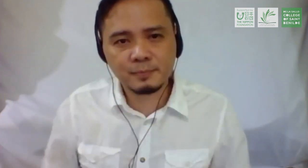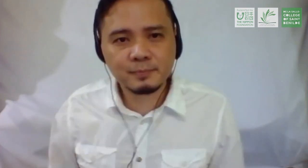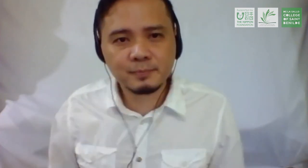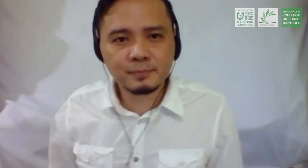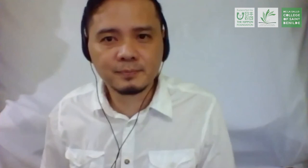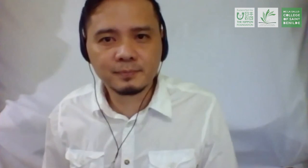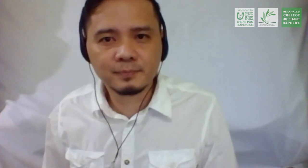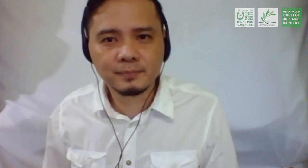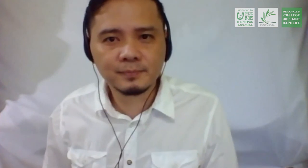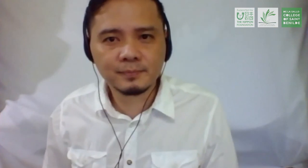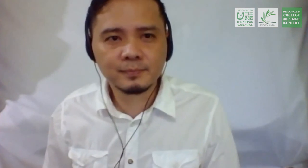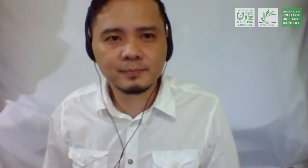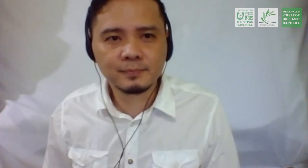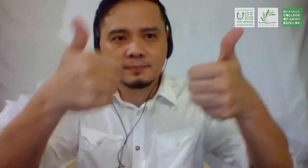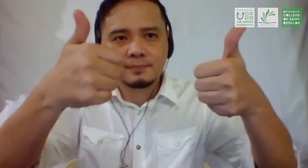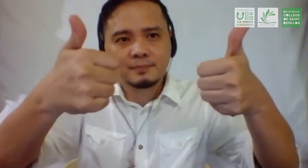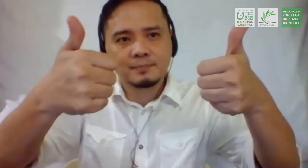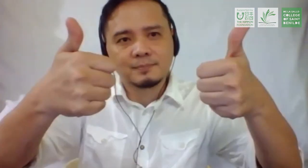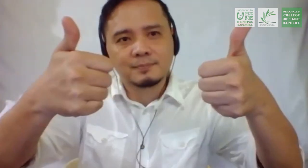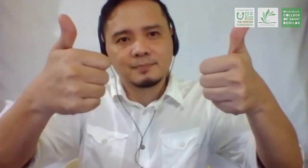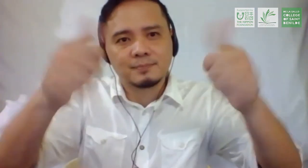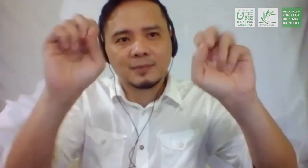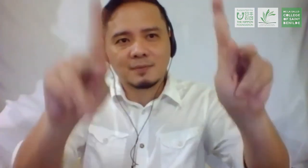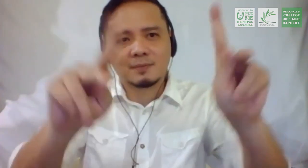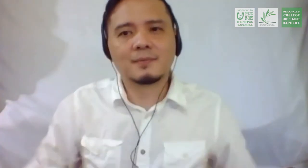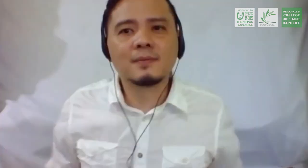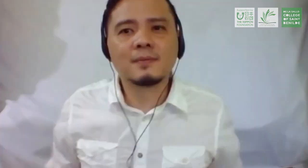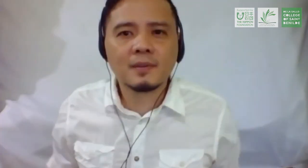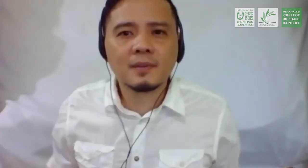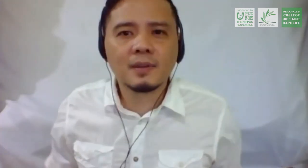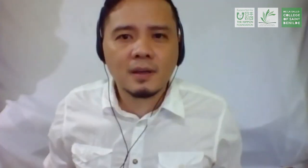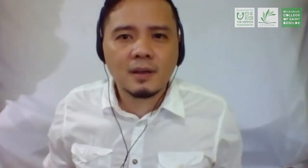Yeah. Okay, so we'll do that.